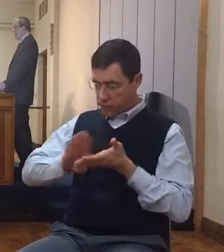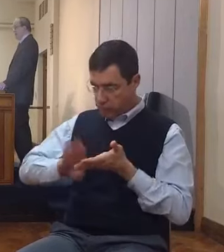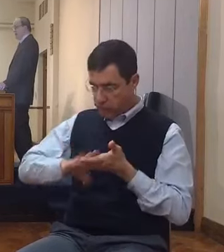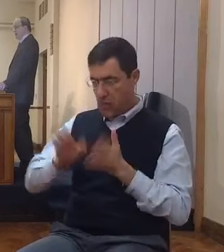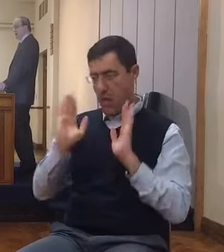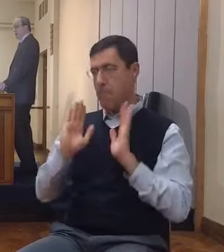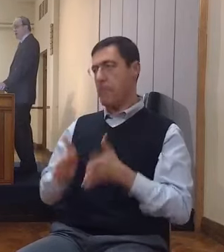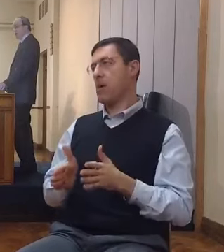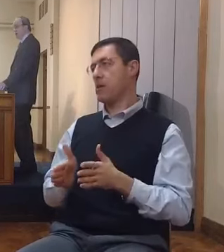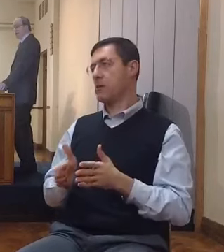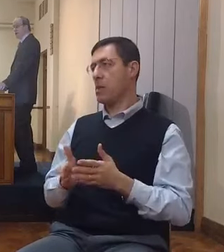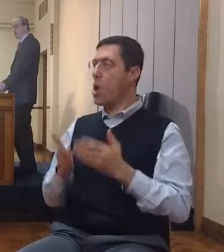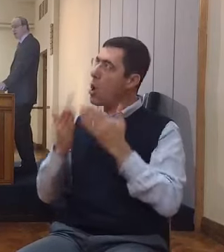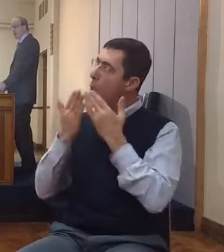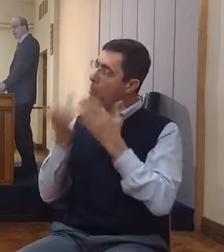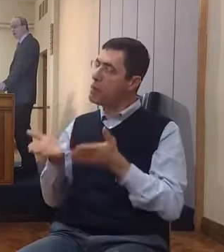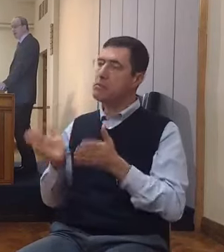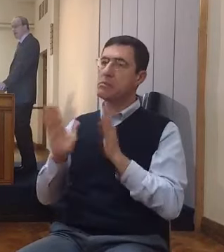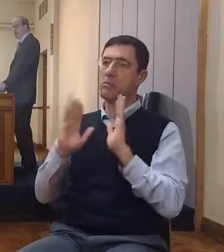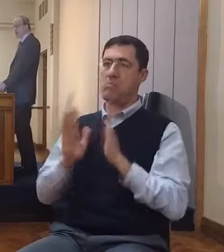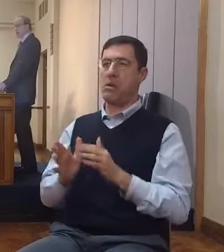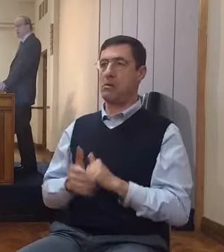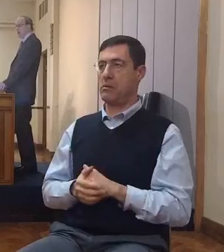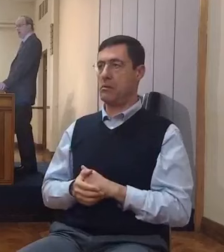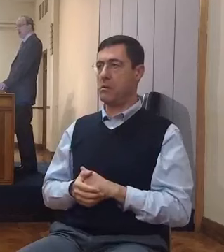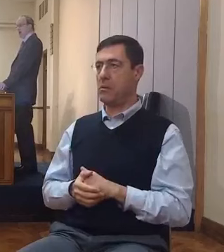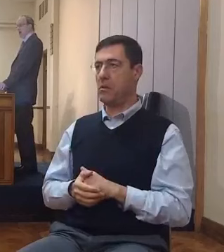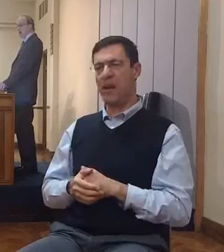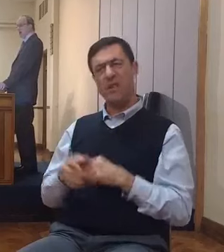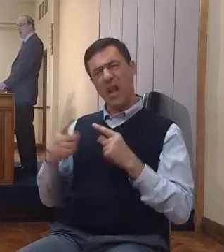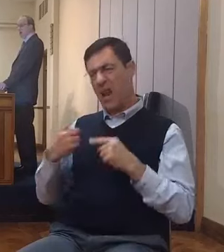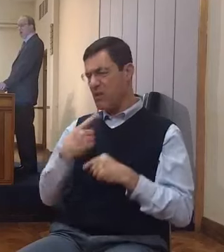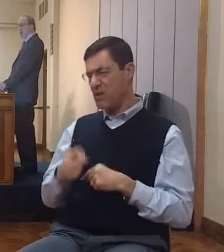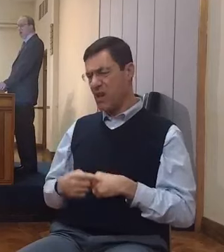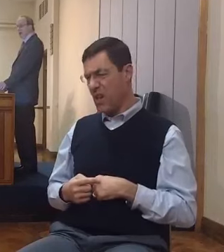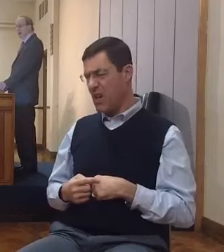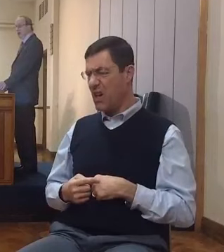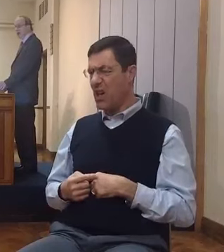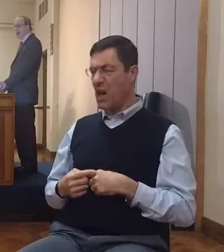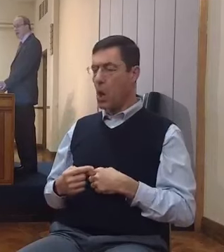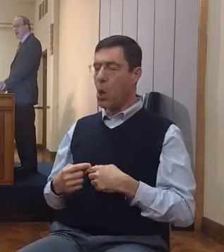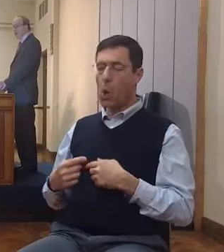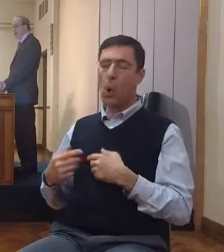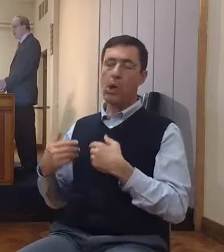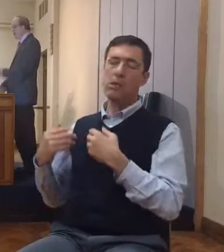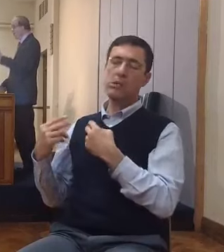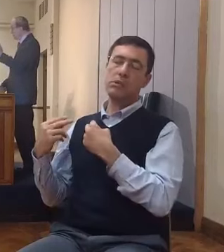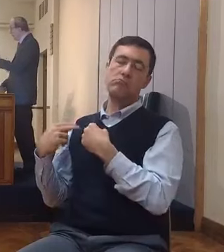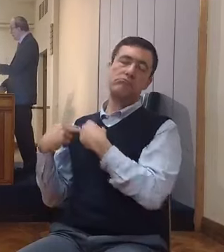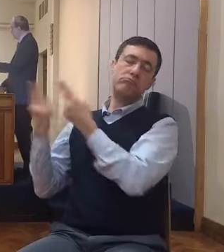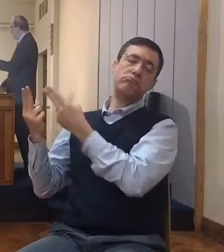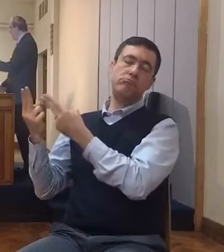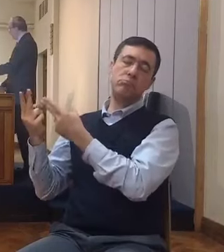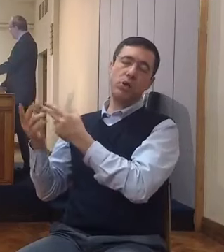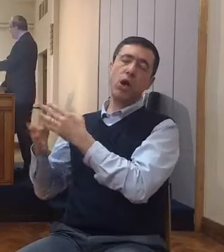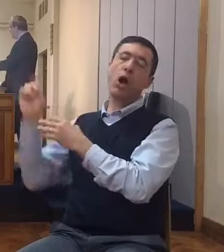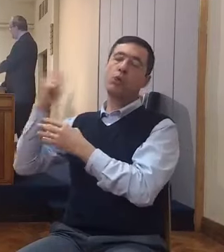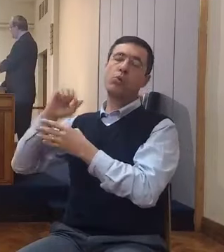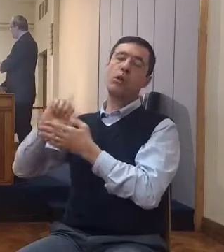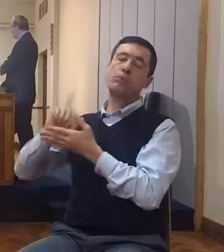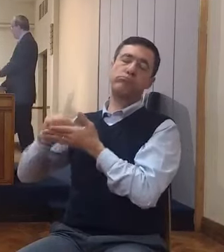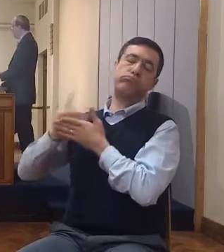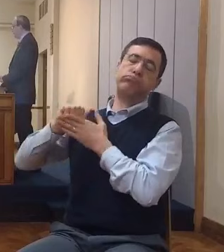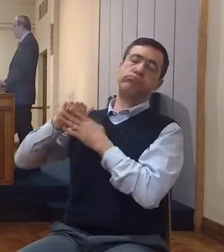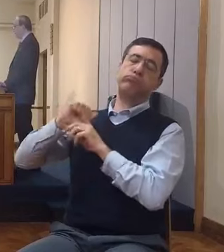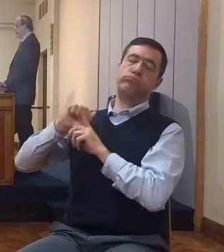does. Like the psalmist does in Psalm 25. You read it carefully, he reviews every aspect of